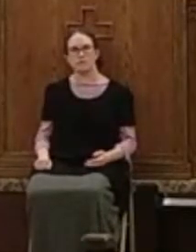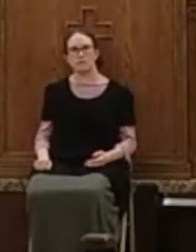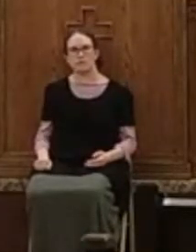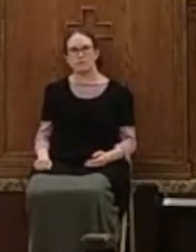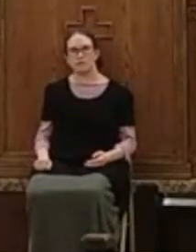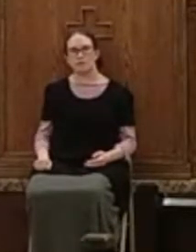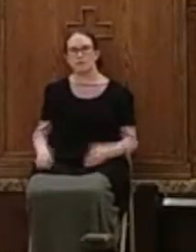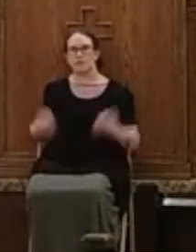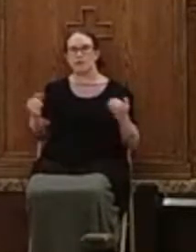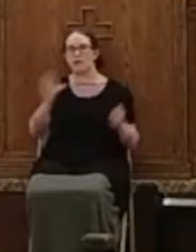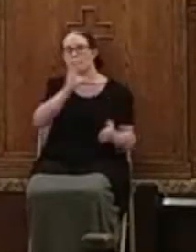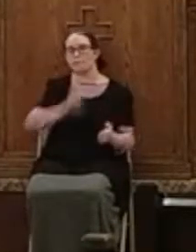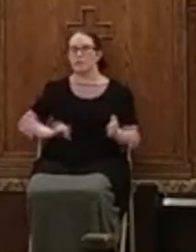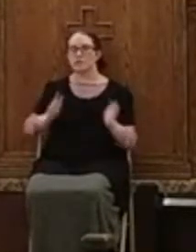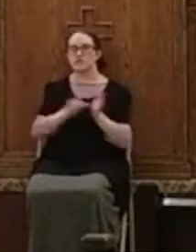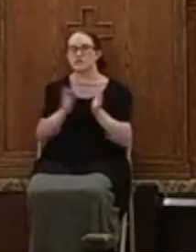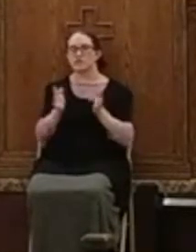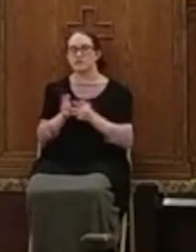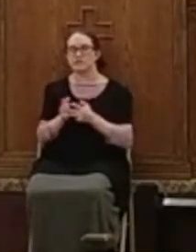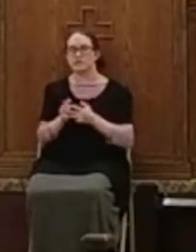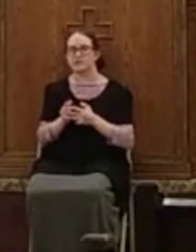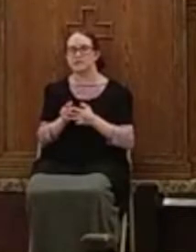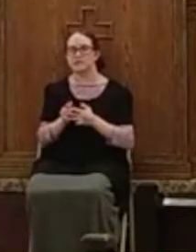But now in Christ Jesus,